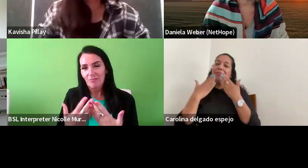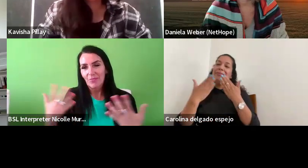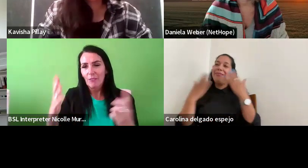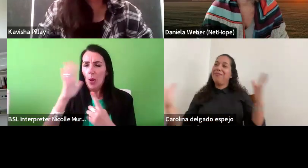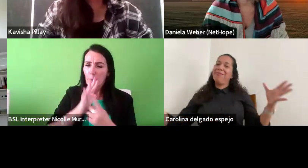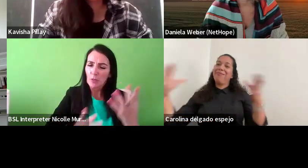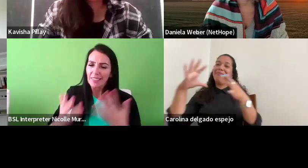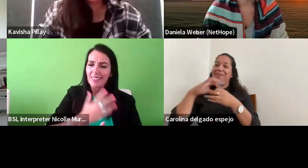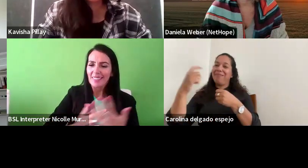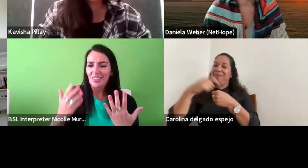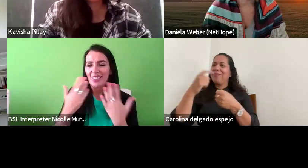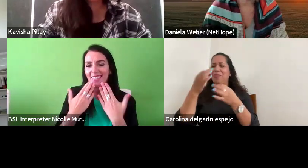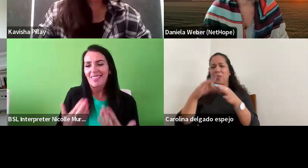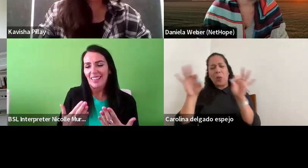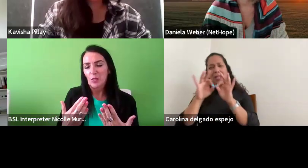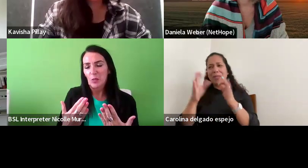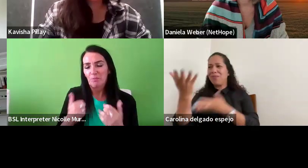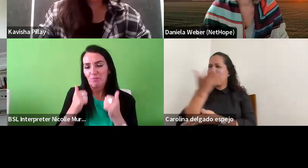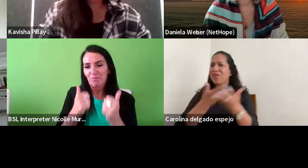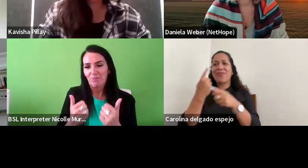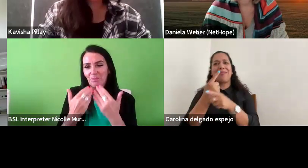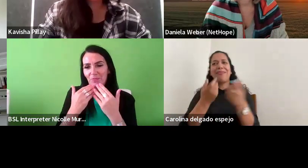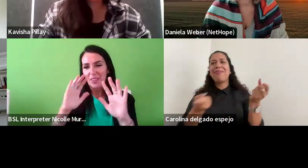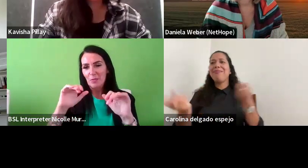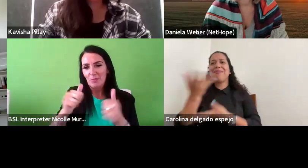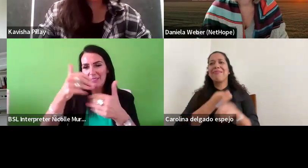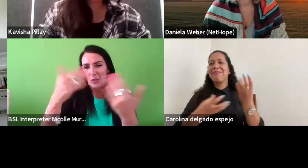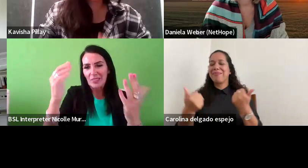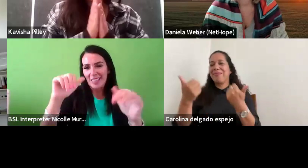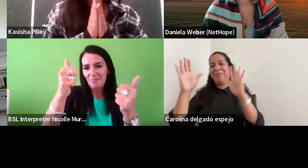important discussion indeed. Thank you so much, everybody, and have a good